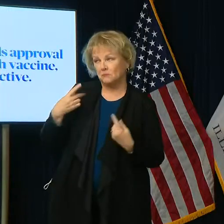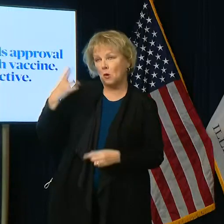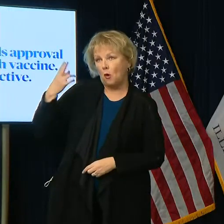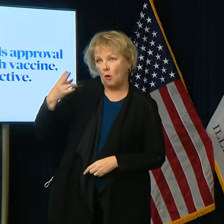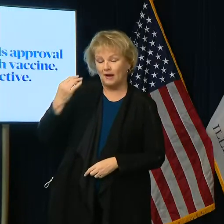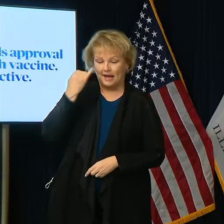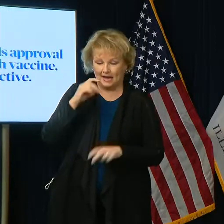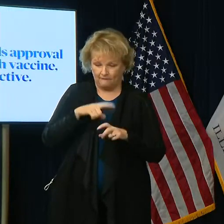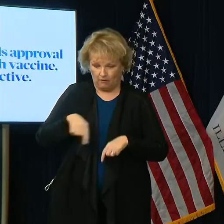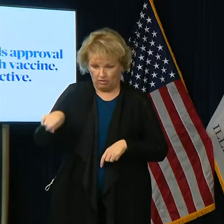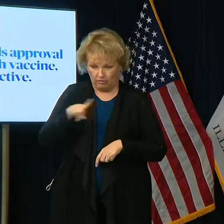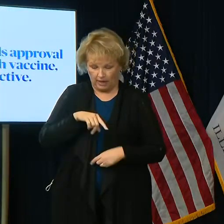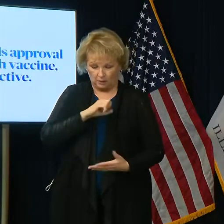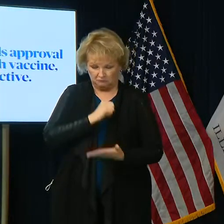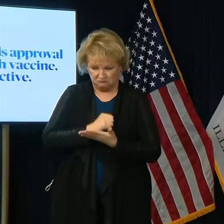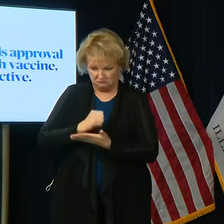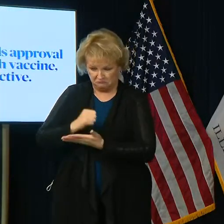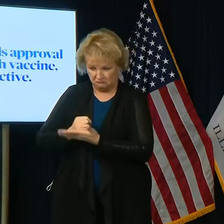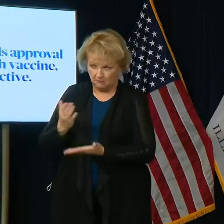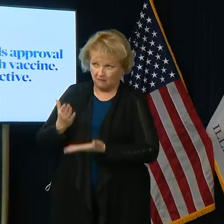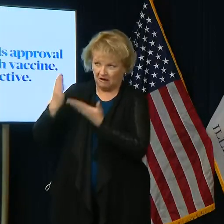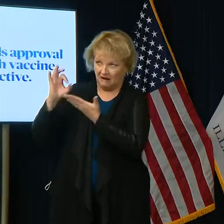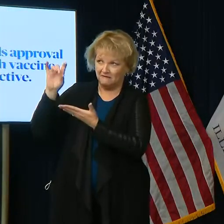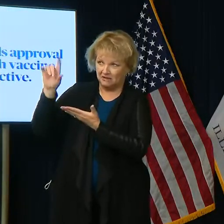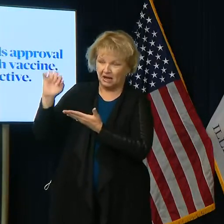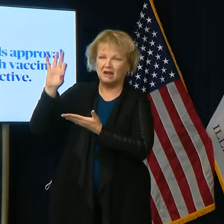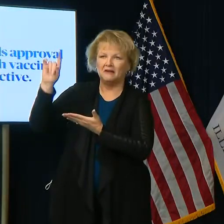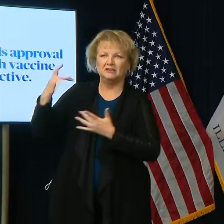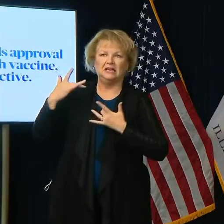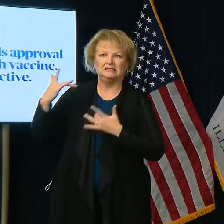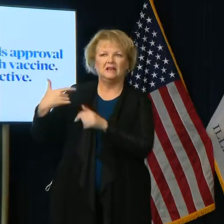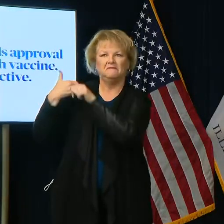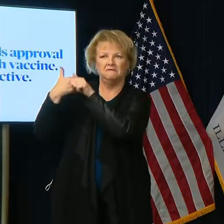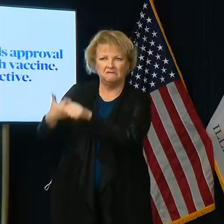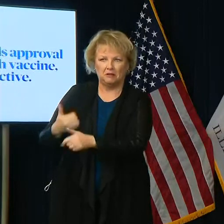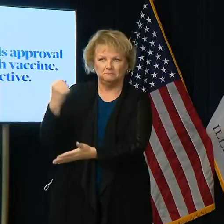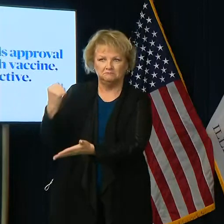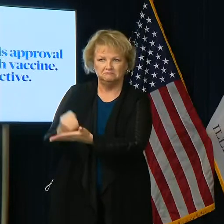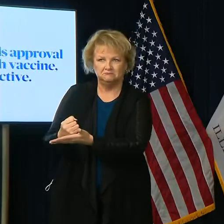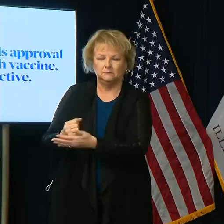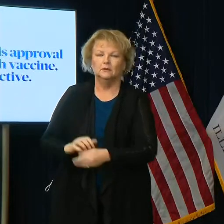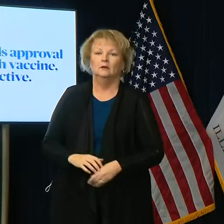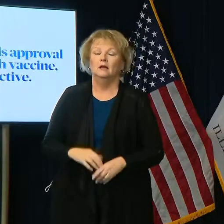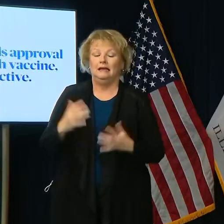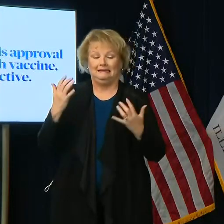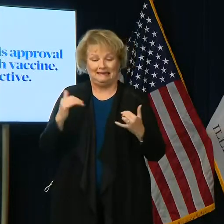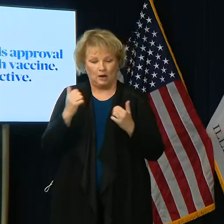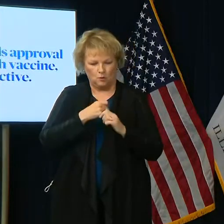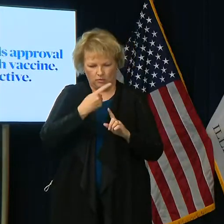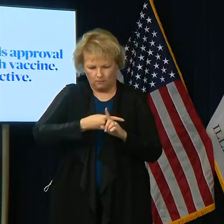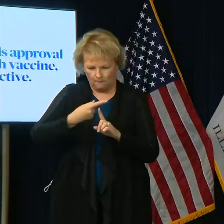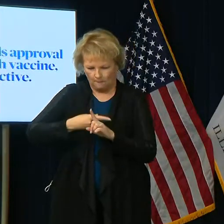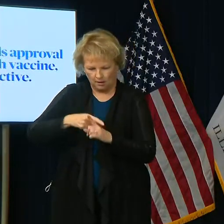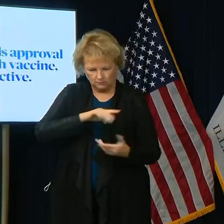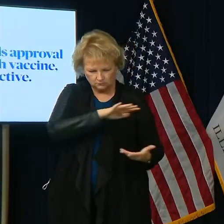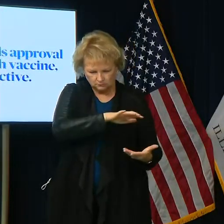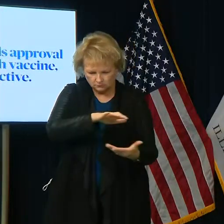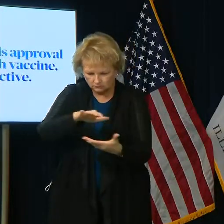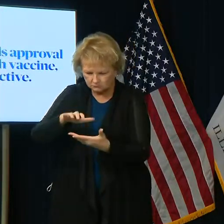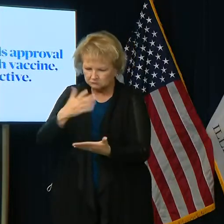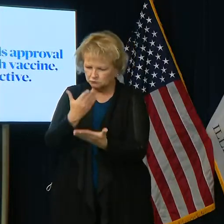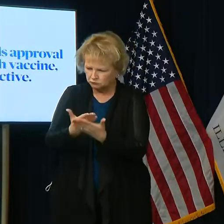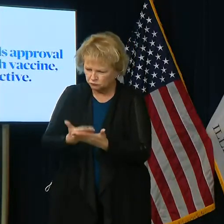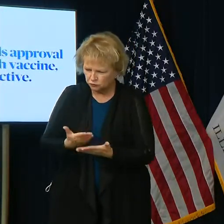FDA rules in the direction of these panels. And in this case, with months of data indicating that this vaccine is